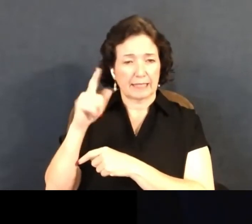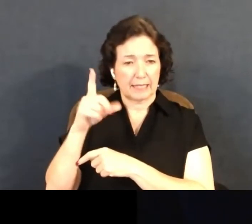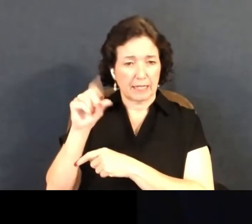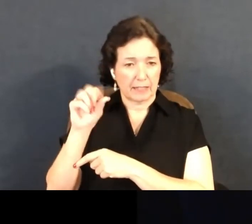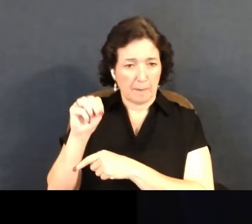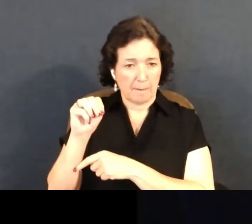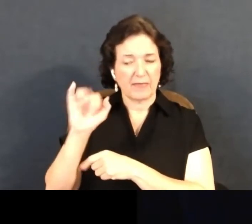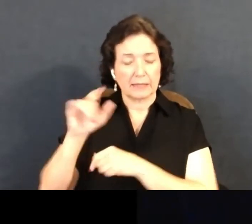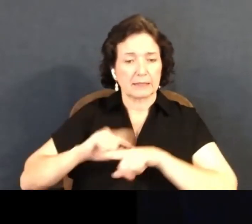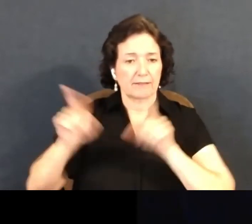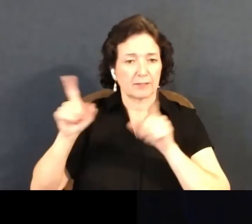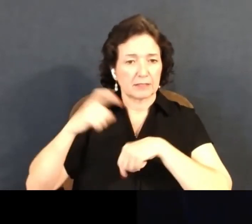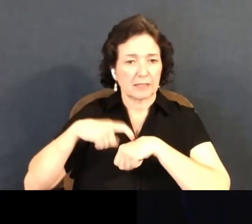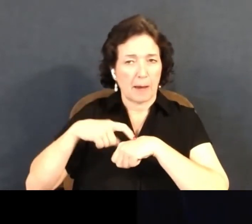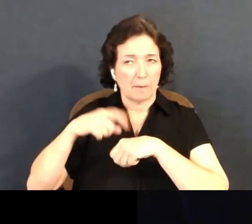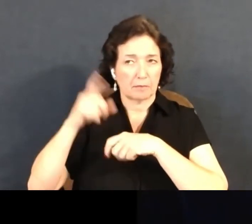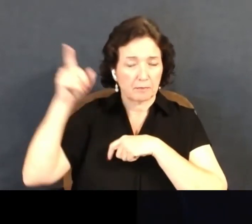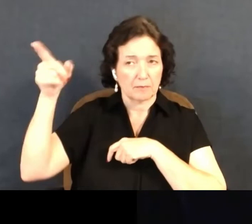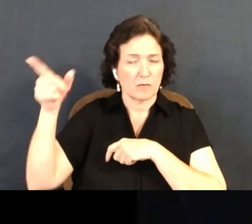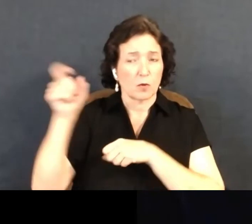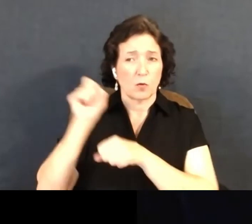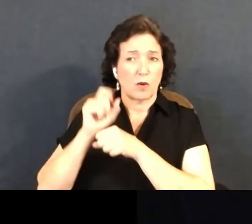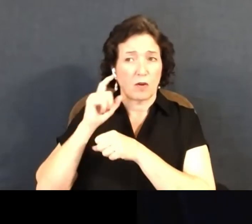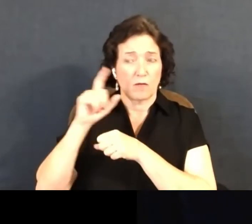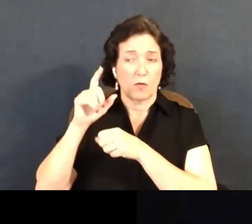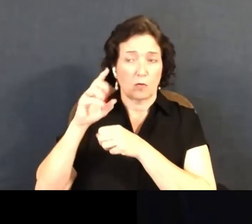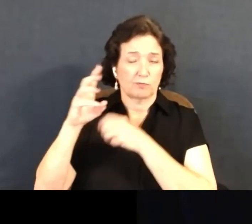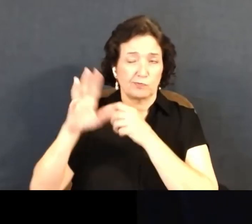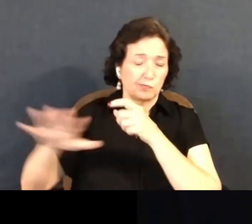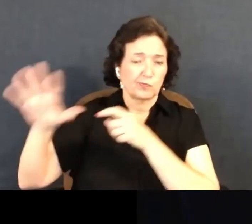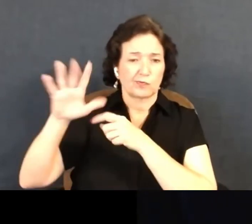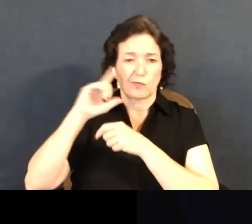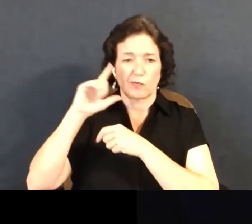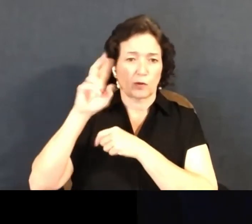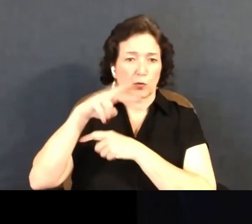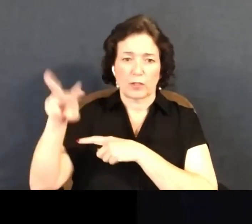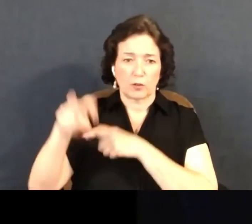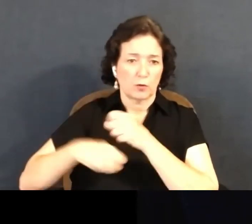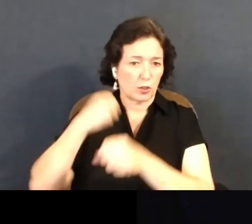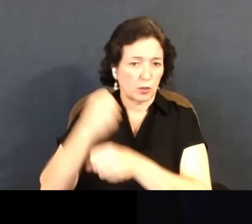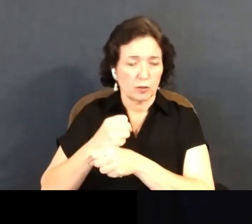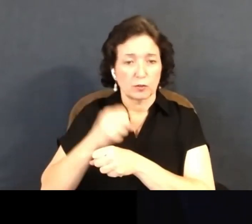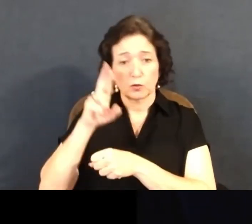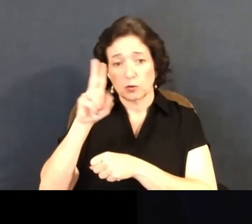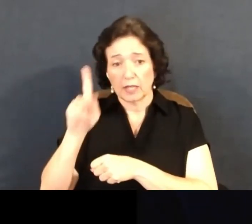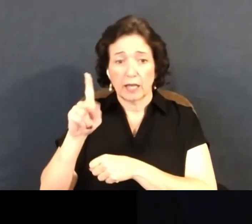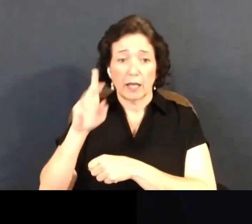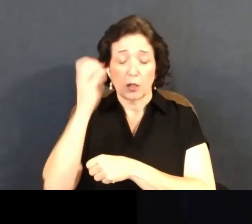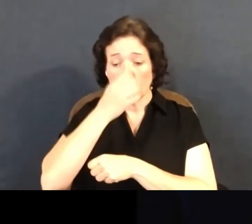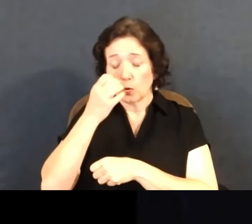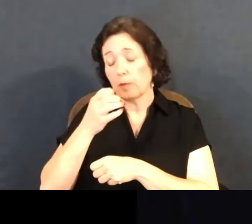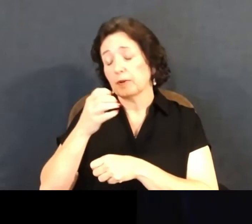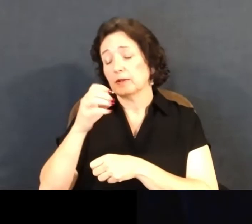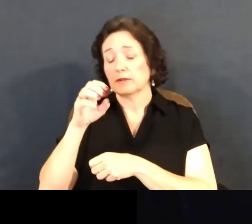a storyteller within the secular world for the past 22 years across the UK, Europe, Scandinavia, the